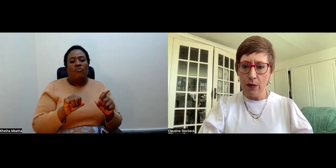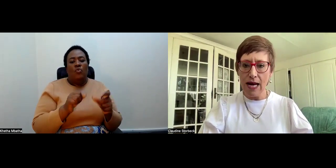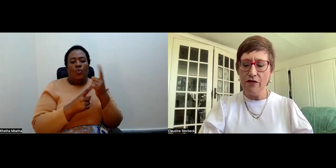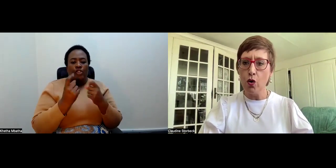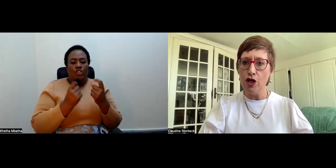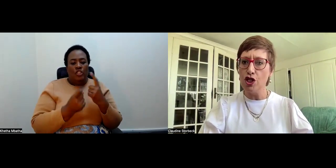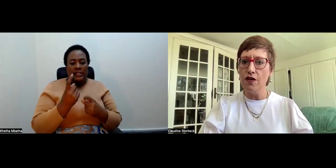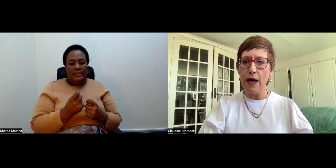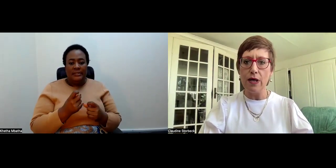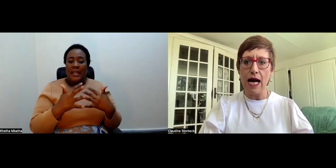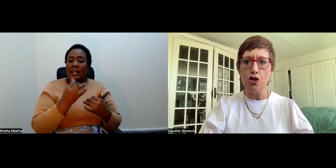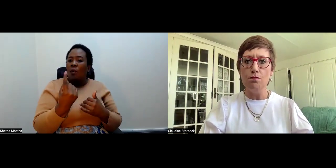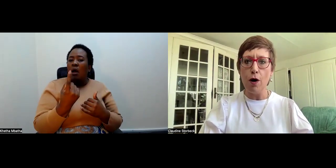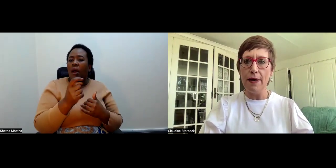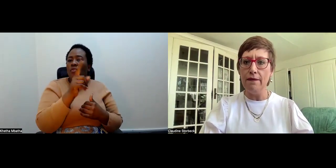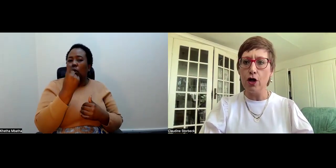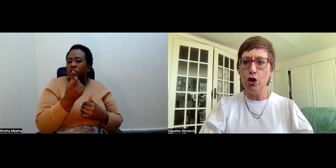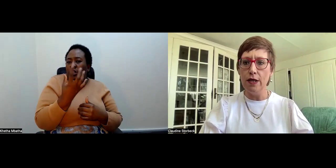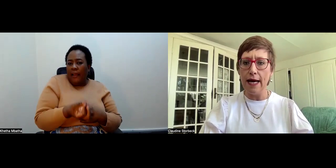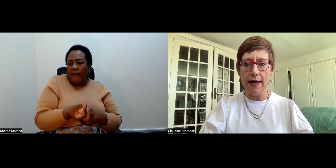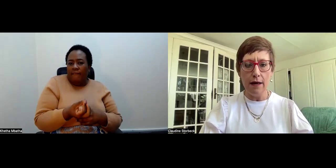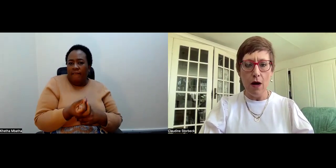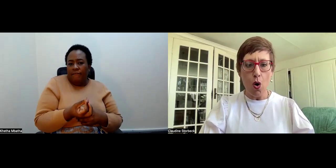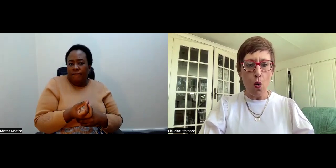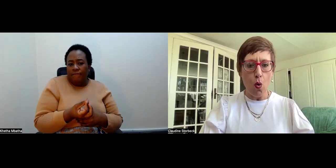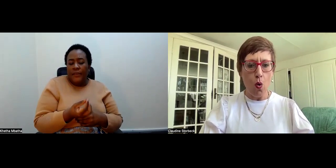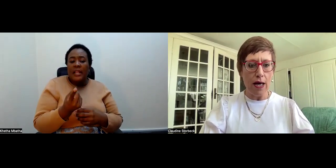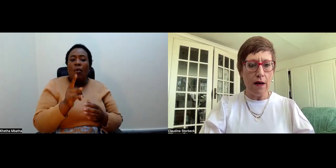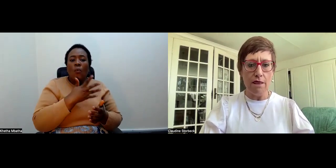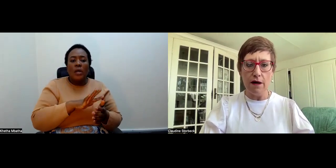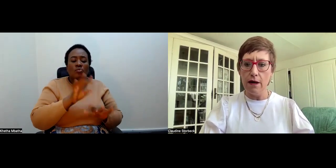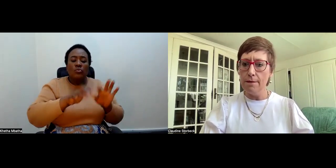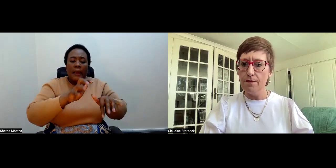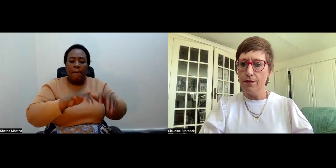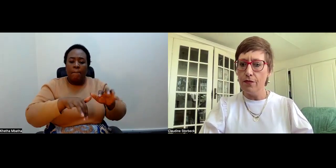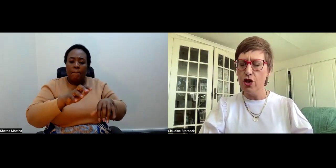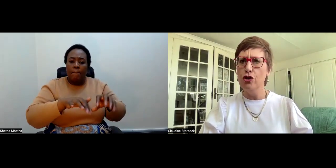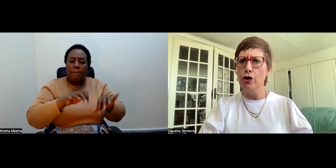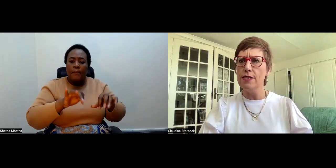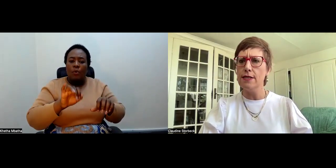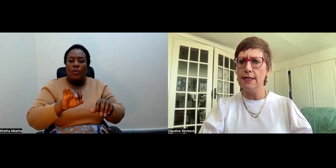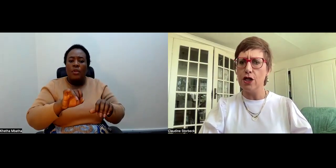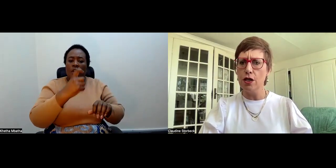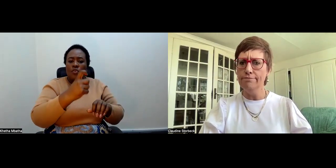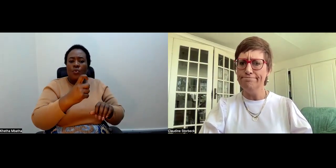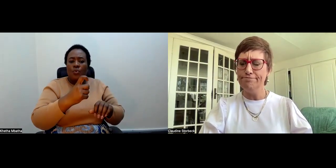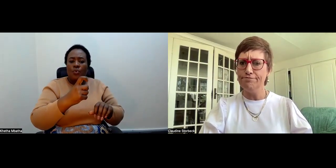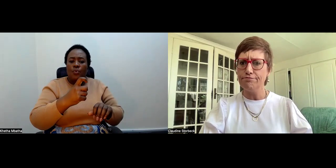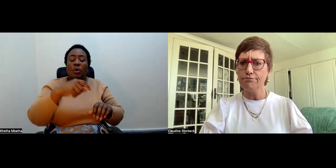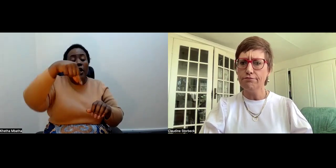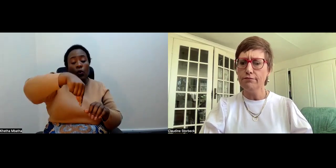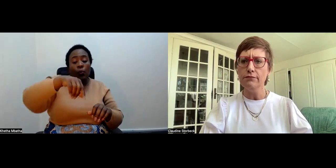Does anyone have a question that they would like to pop in the Q&A or in the notes section?